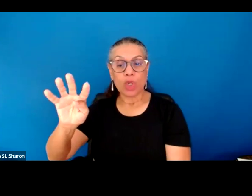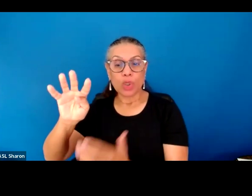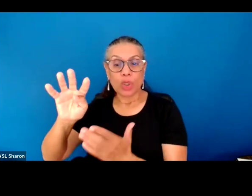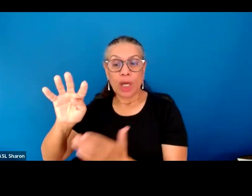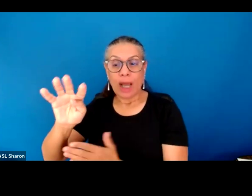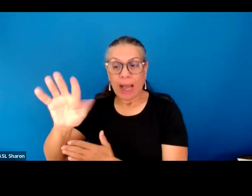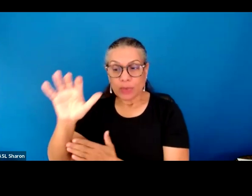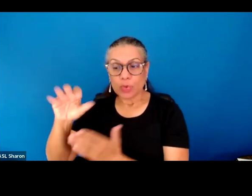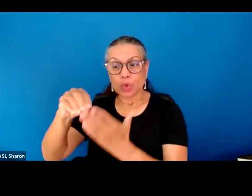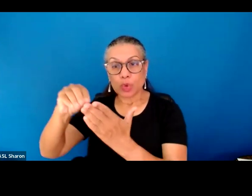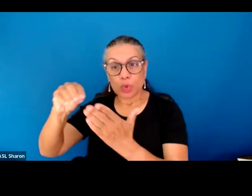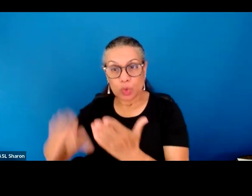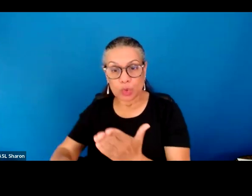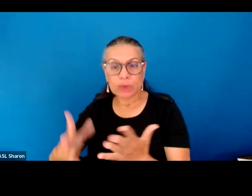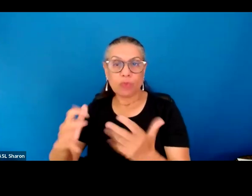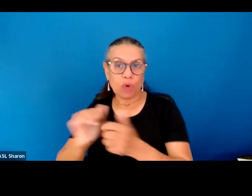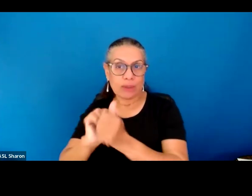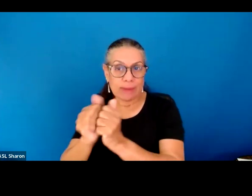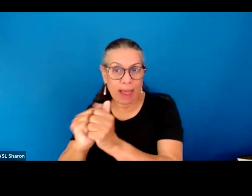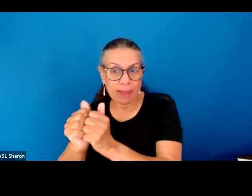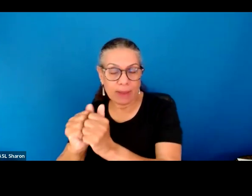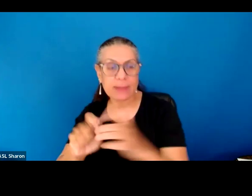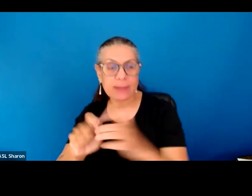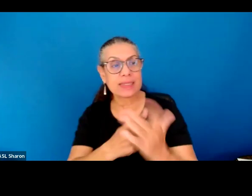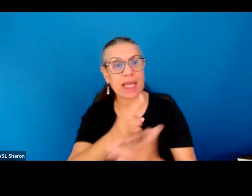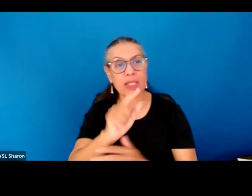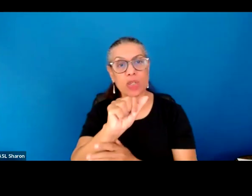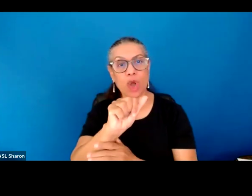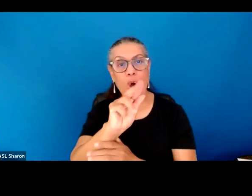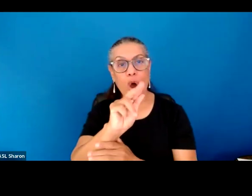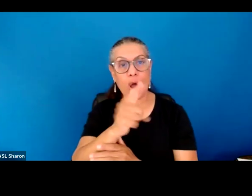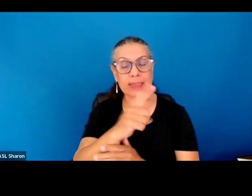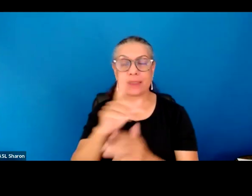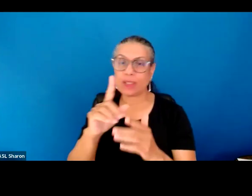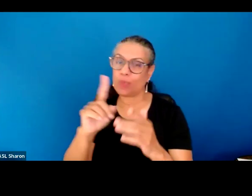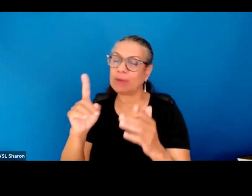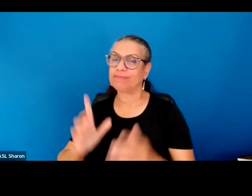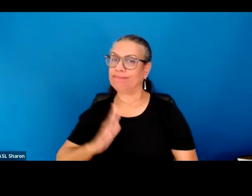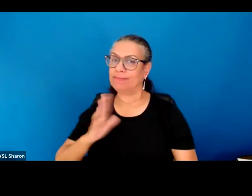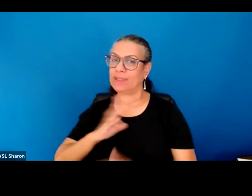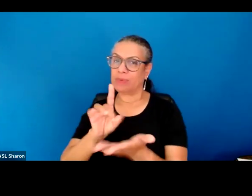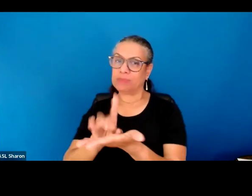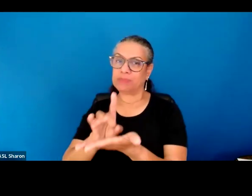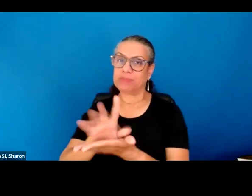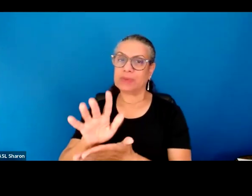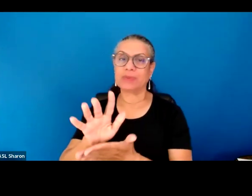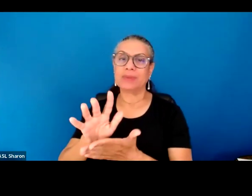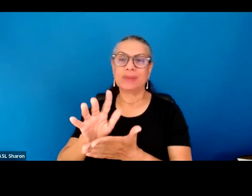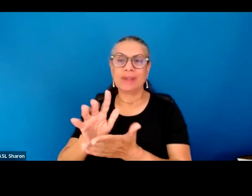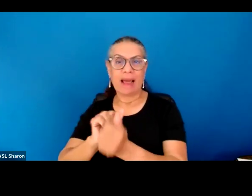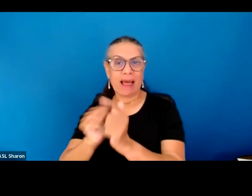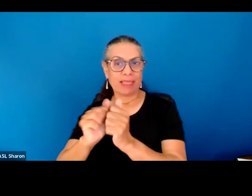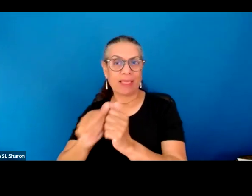this fall. Preseason practice started in mid-August and will officially kick off the Massachusetts Interscholastic